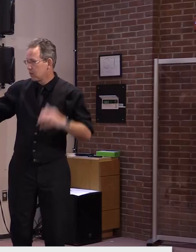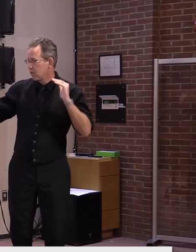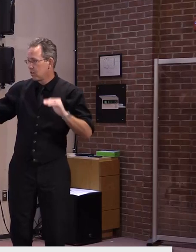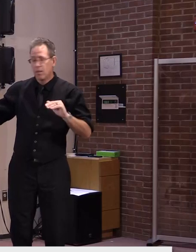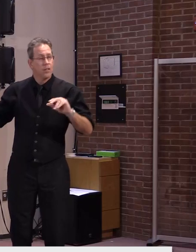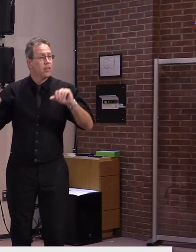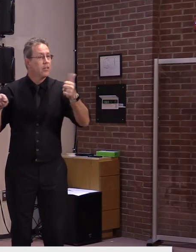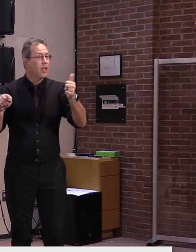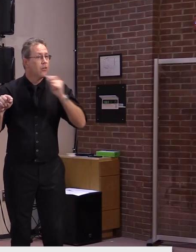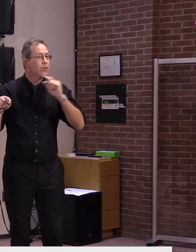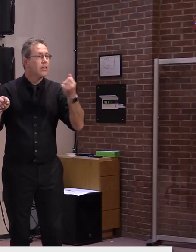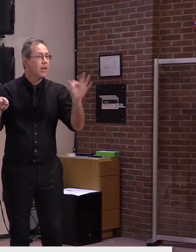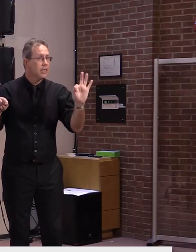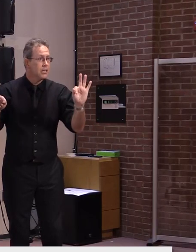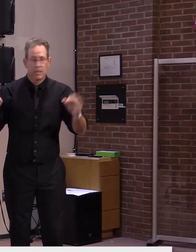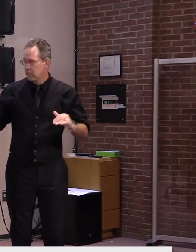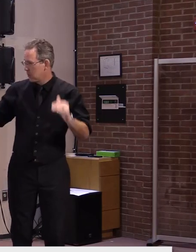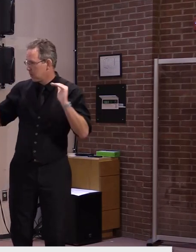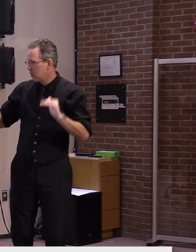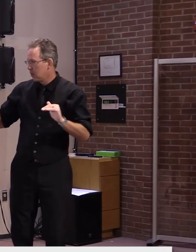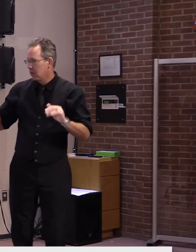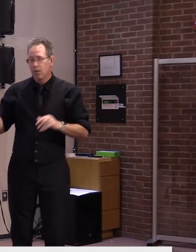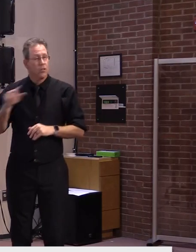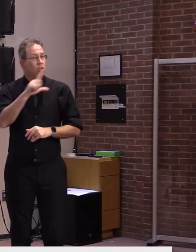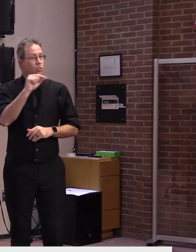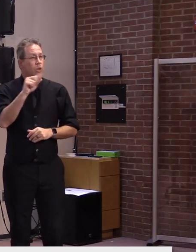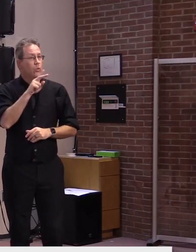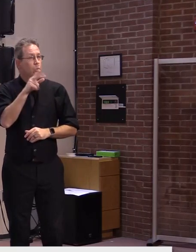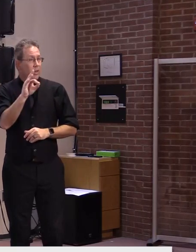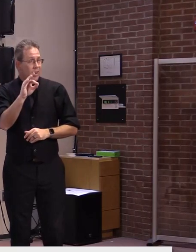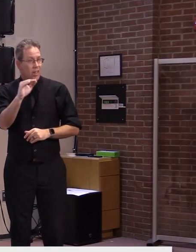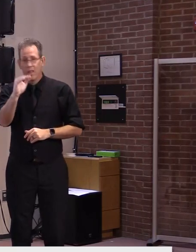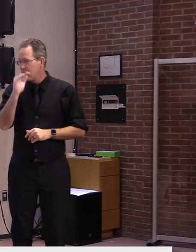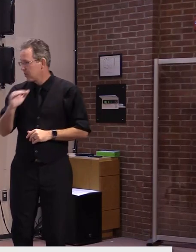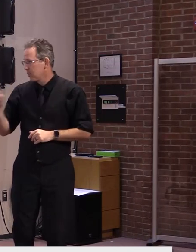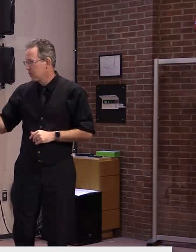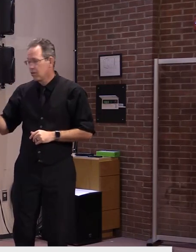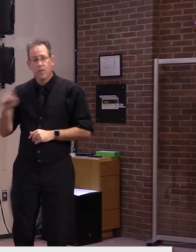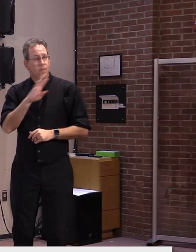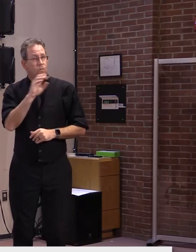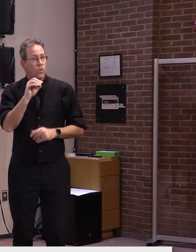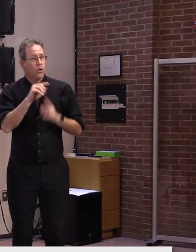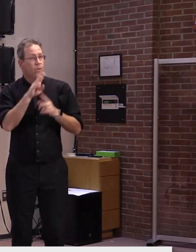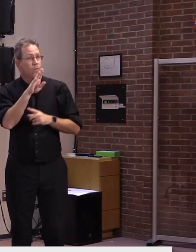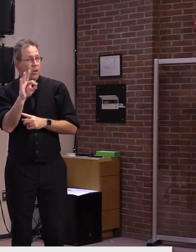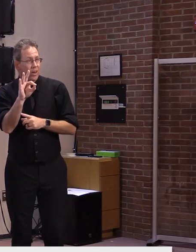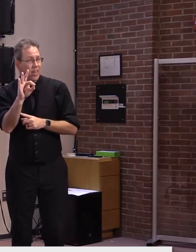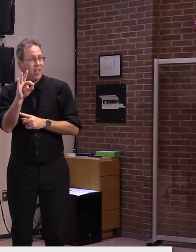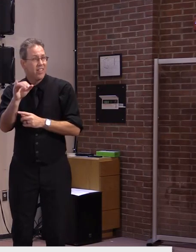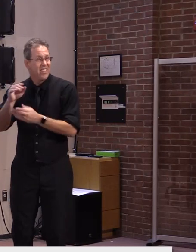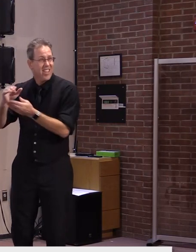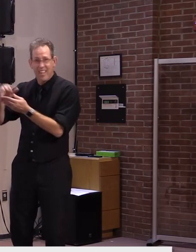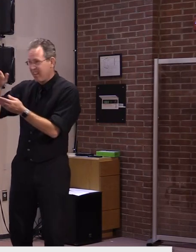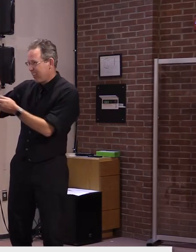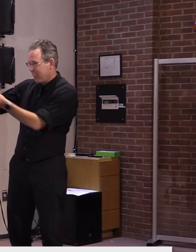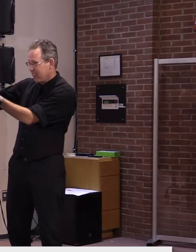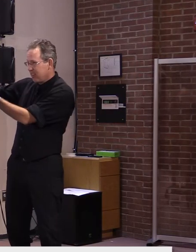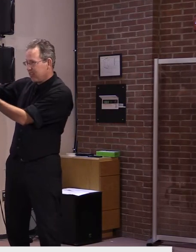So that age group that unfortunately has no access to the vaccine at the moment is clearly head and shoulders the highest